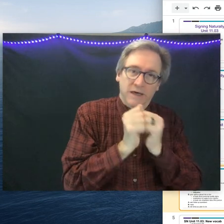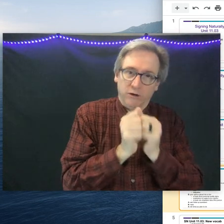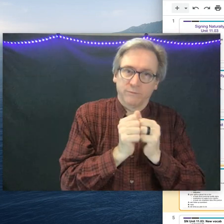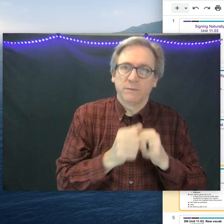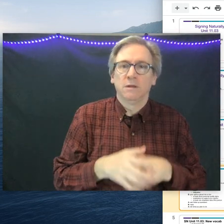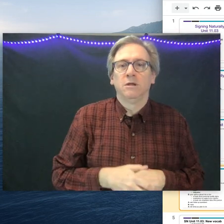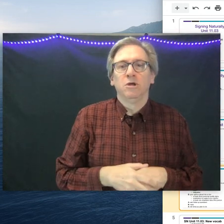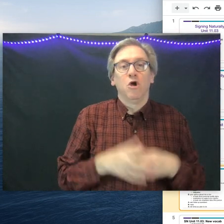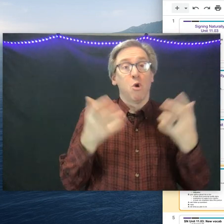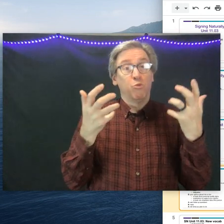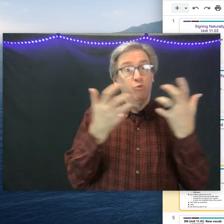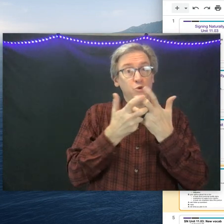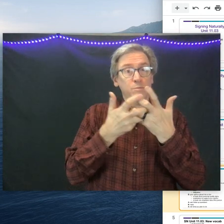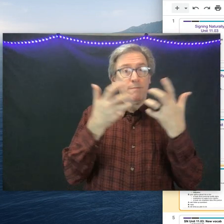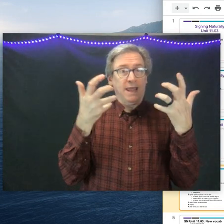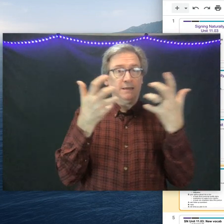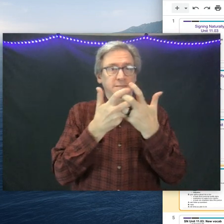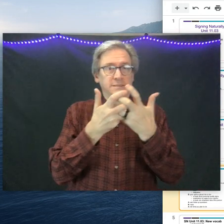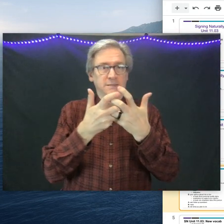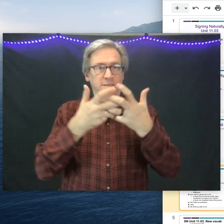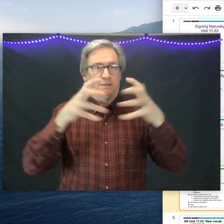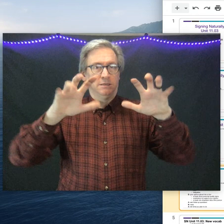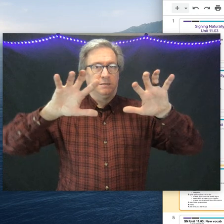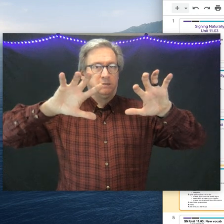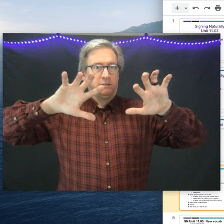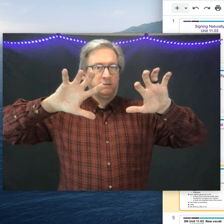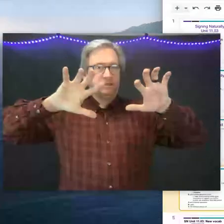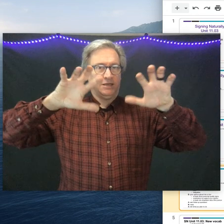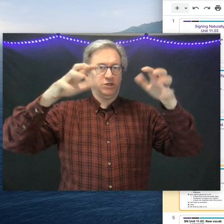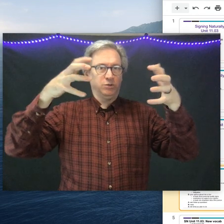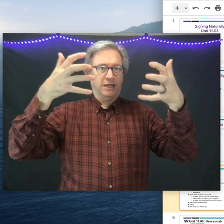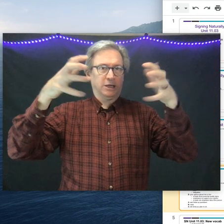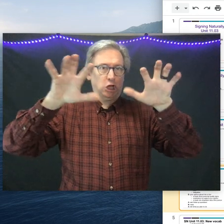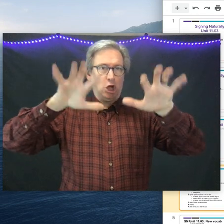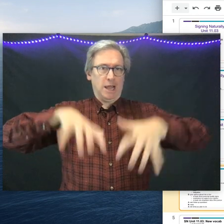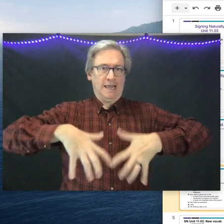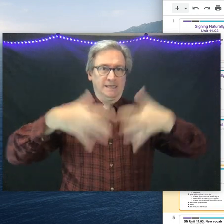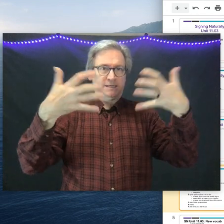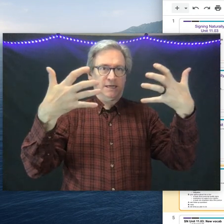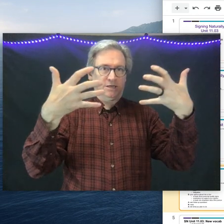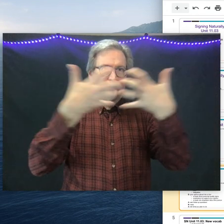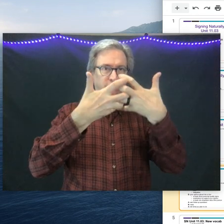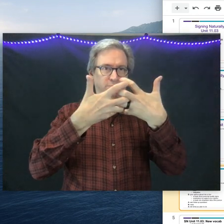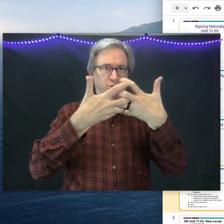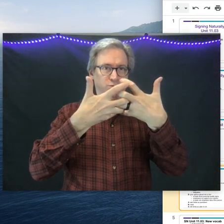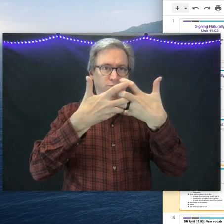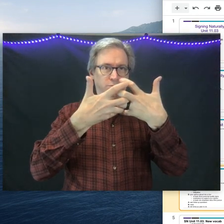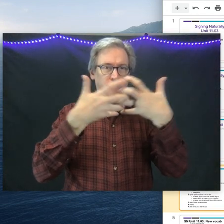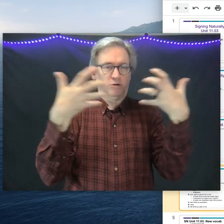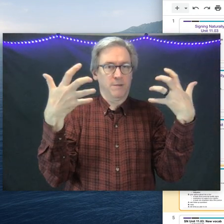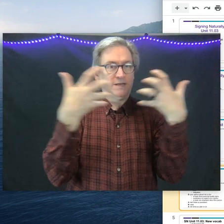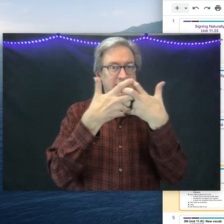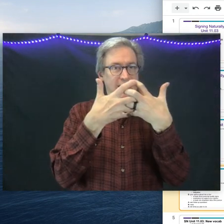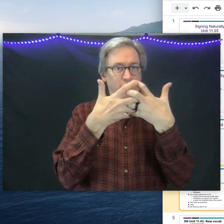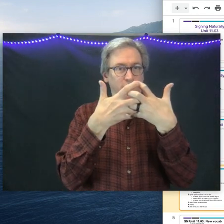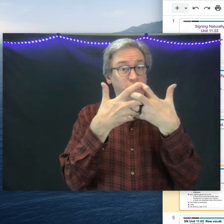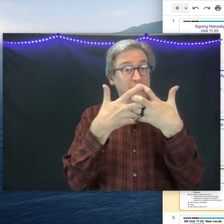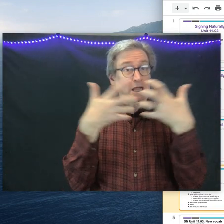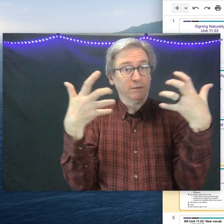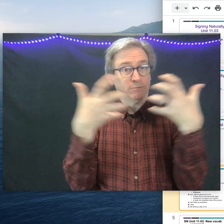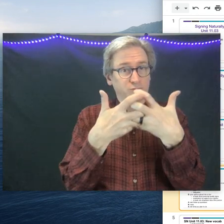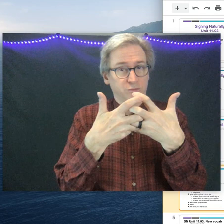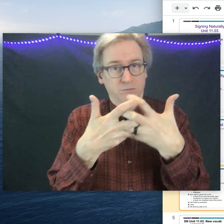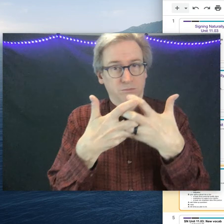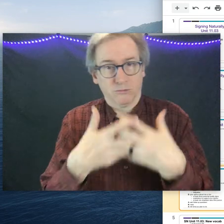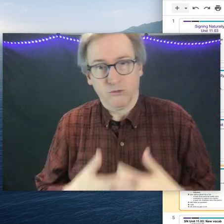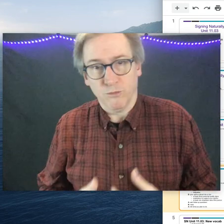Travel together. Roommate. Take two like claw hands and just come in together. Straight